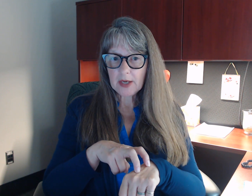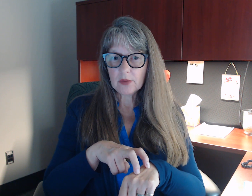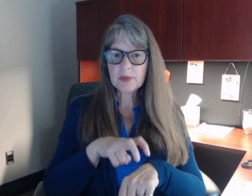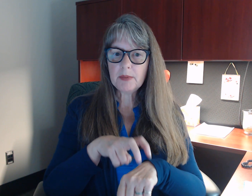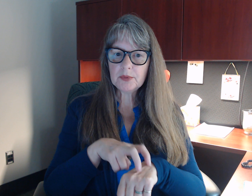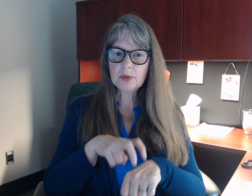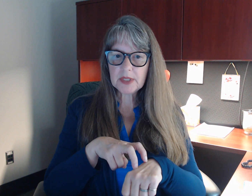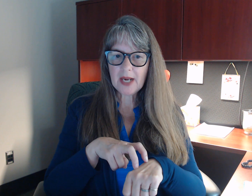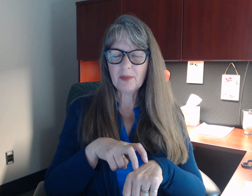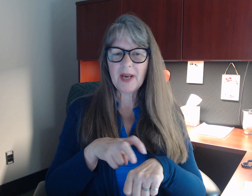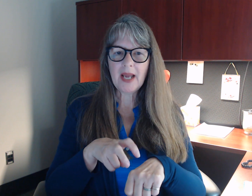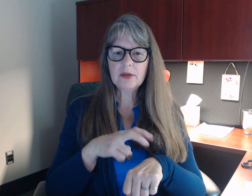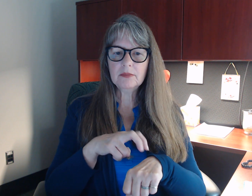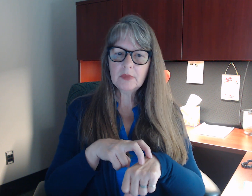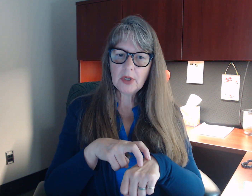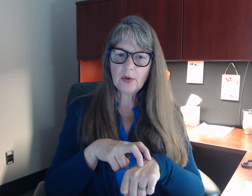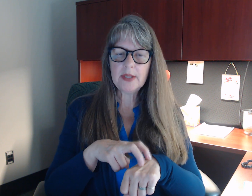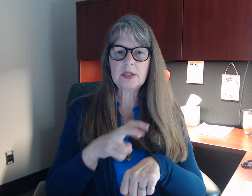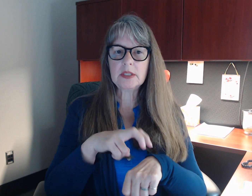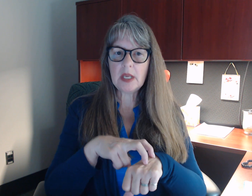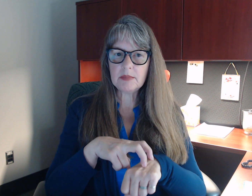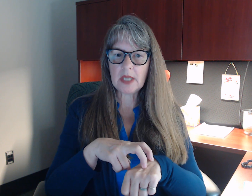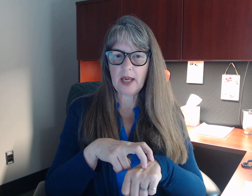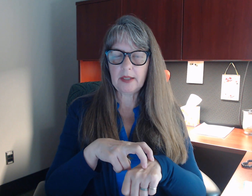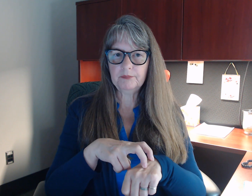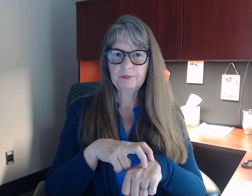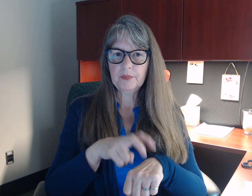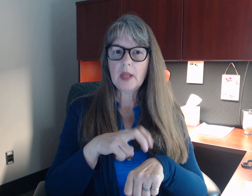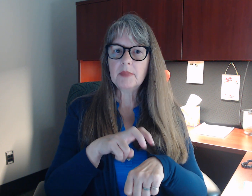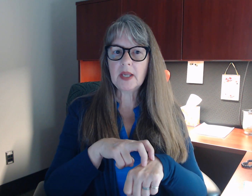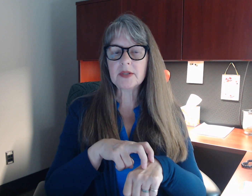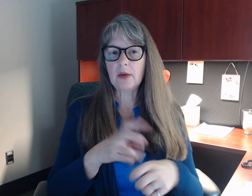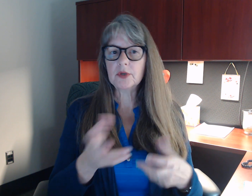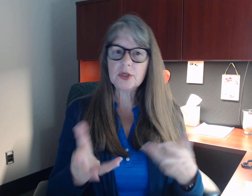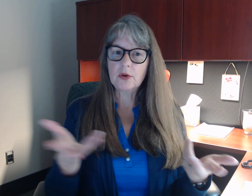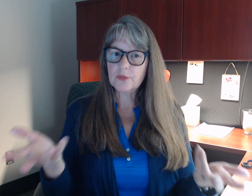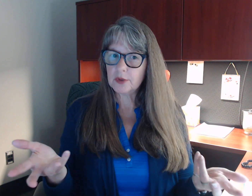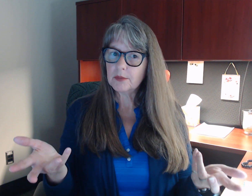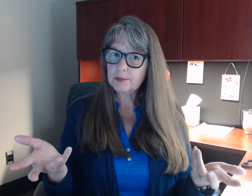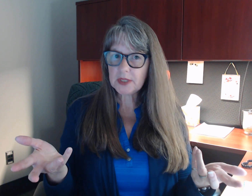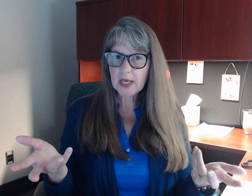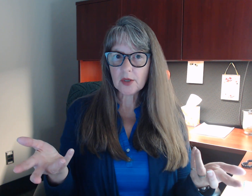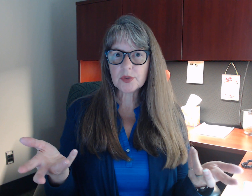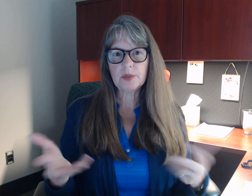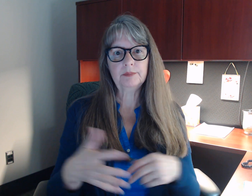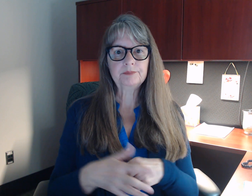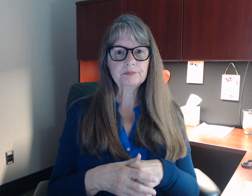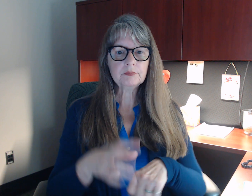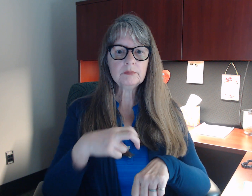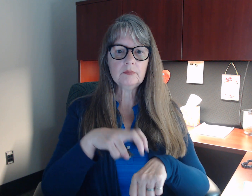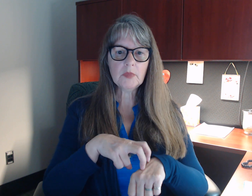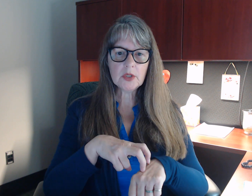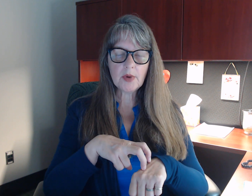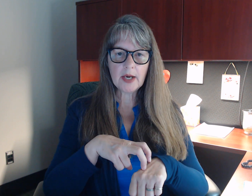Some people do potato, but it's the same sign because Irish is known for potatoes. So